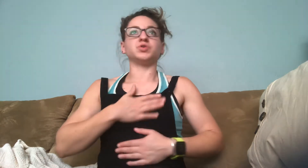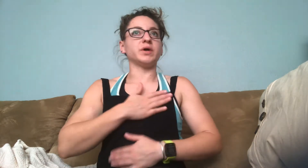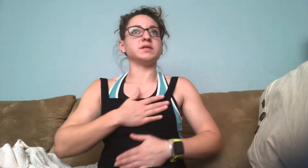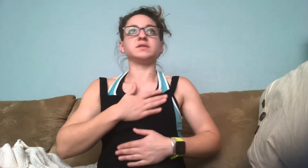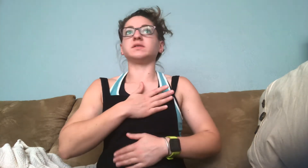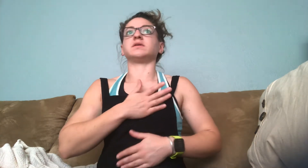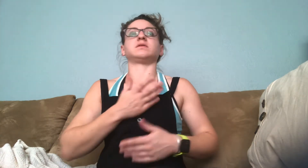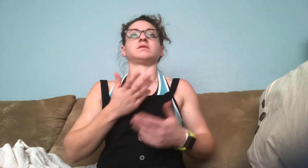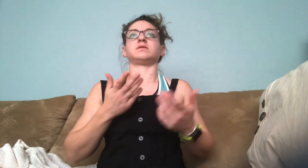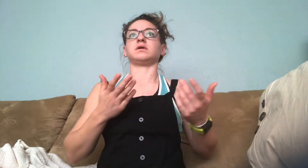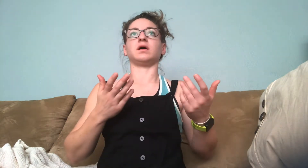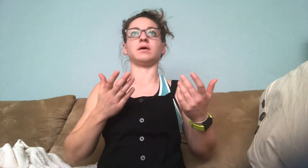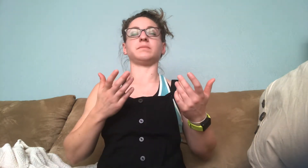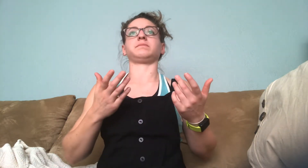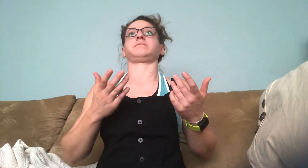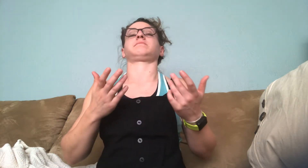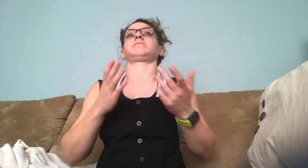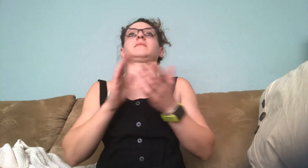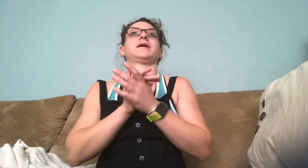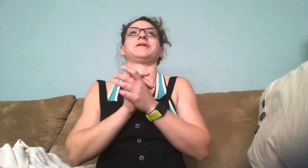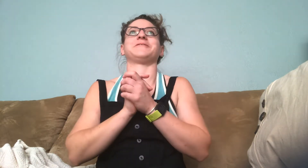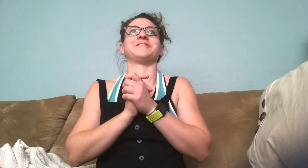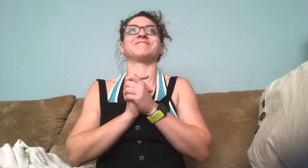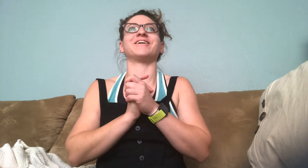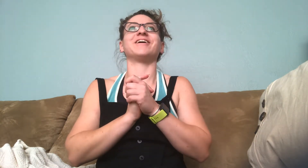He enjoys, I don't know,